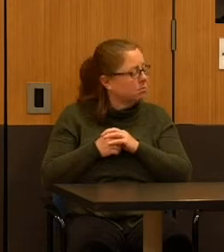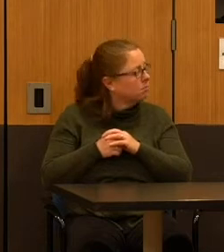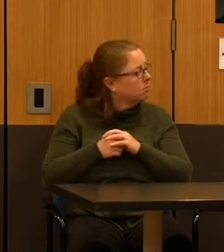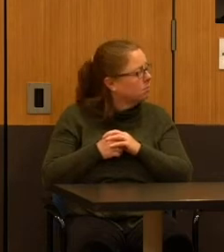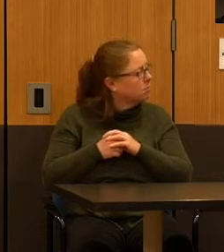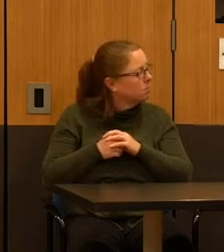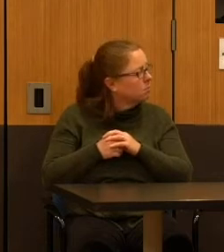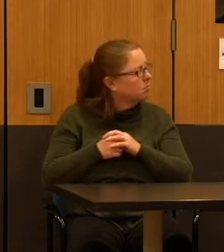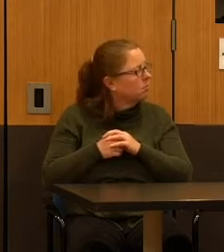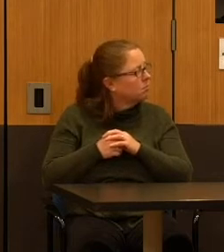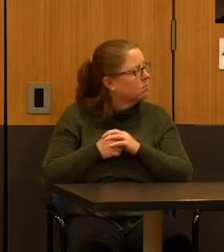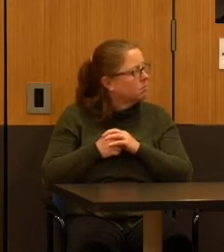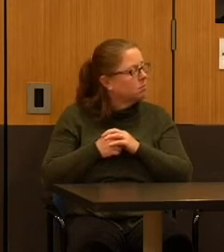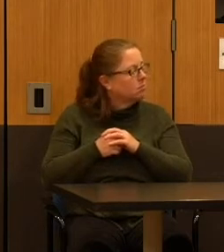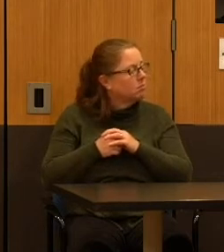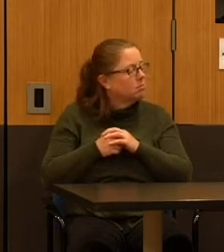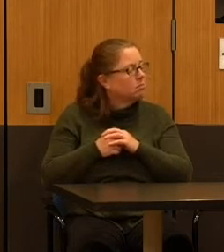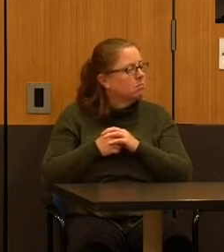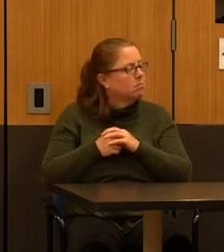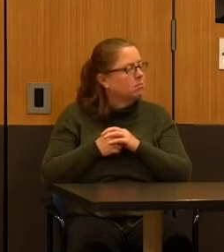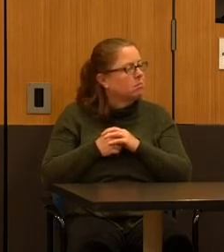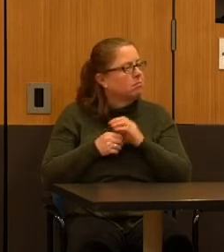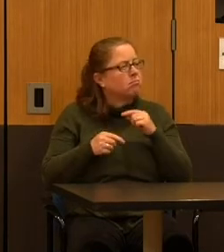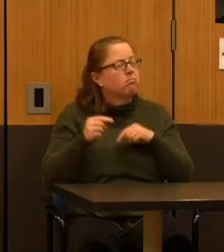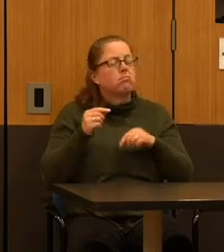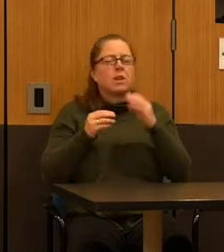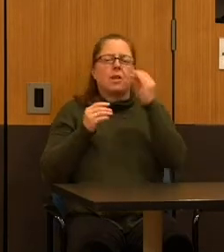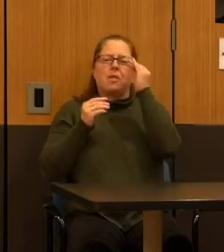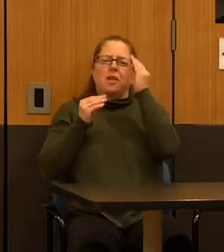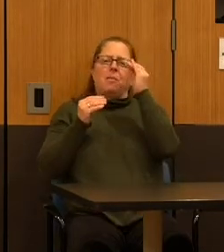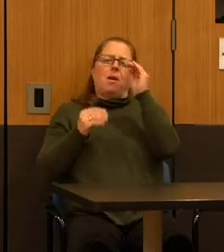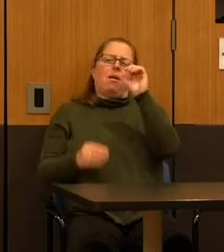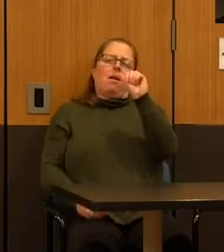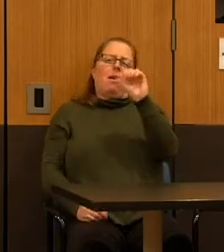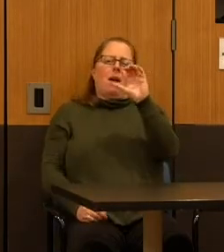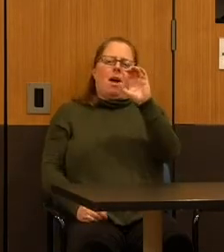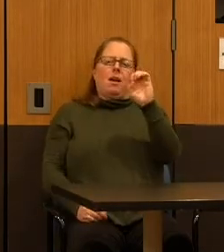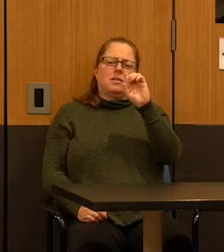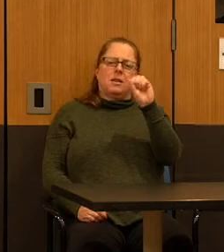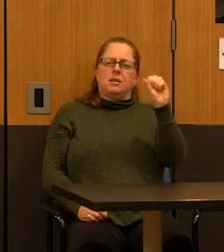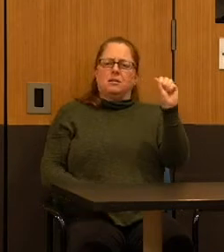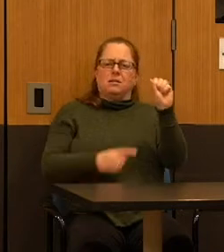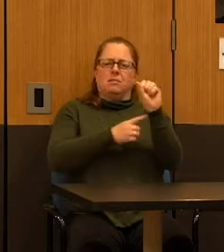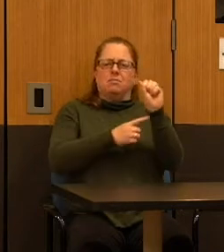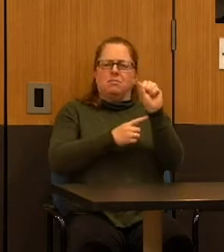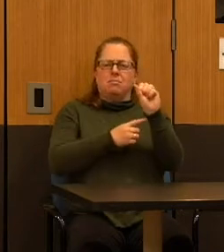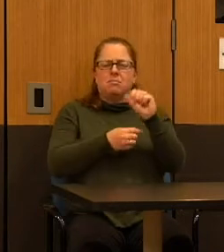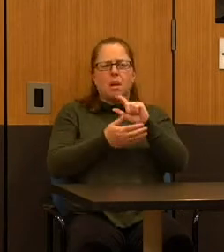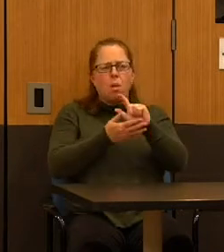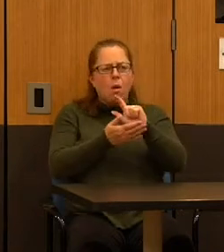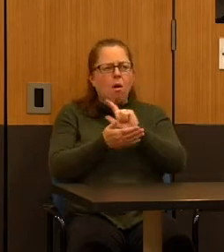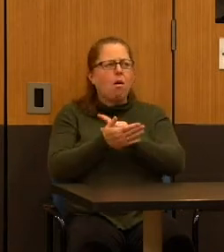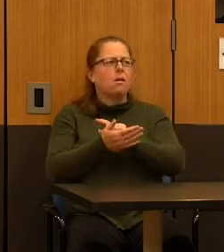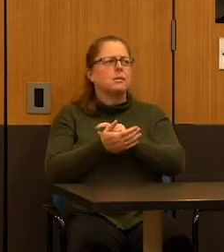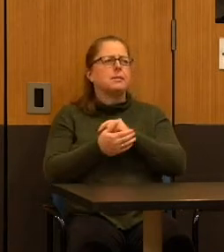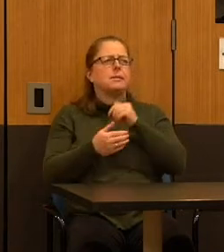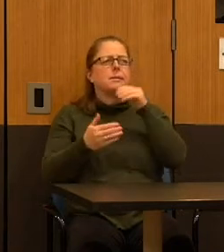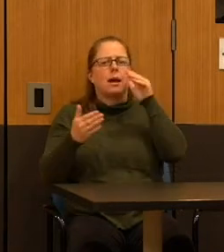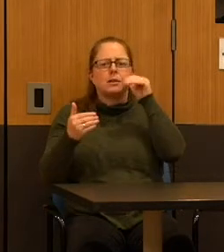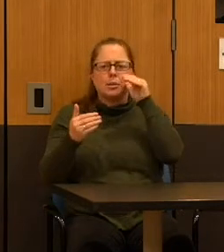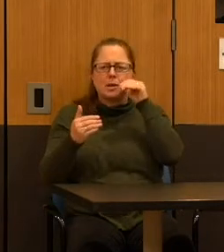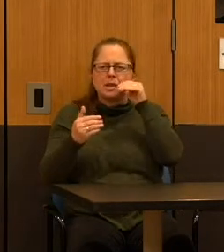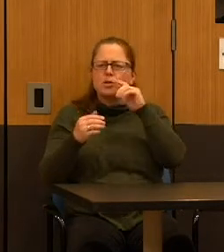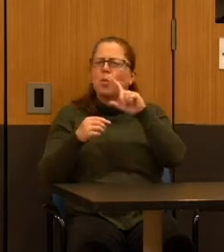In thinking about where access came from, like where the laws, the expectations, the architectural knowledge around